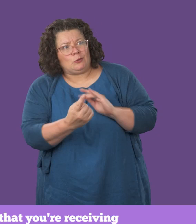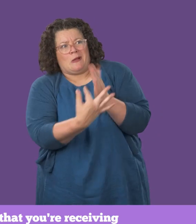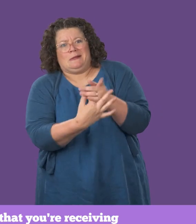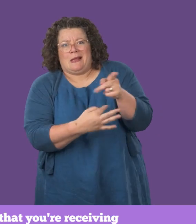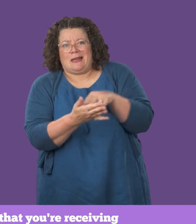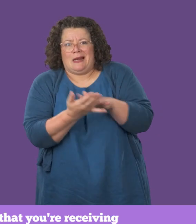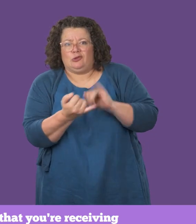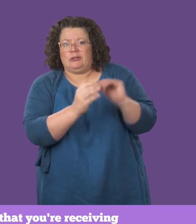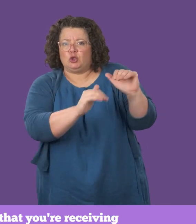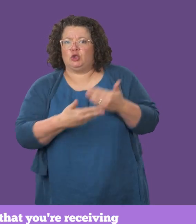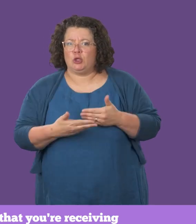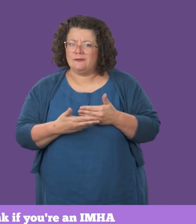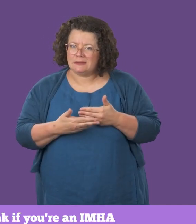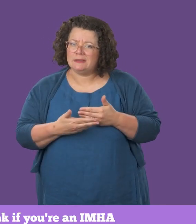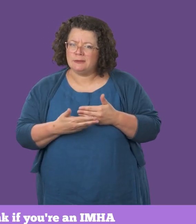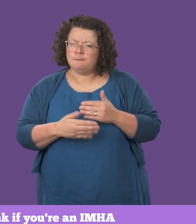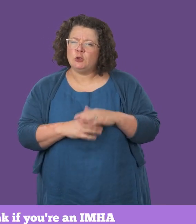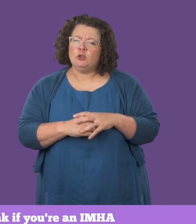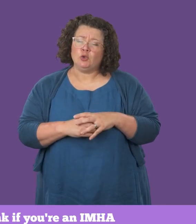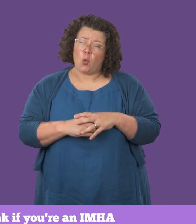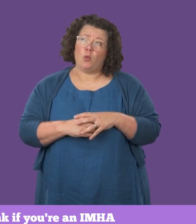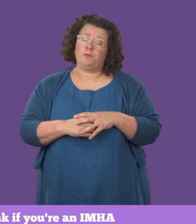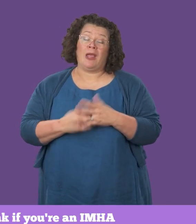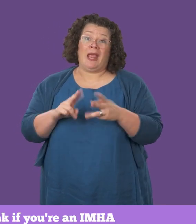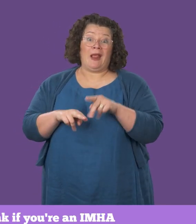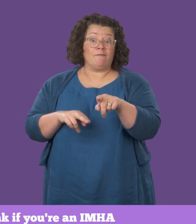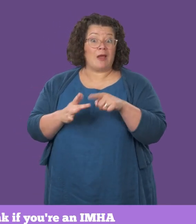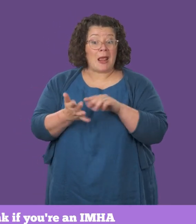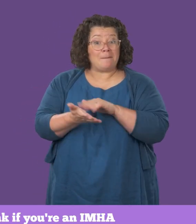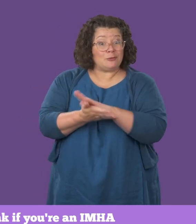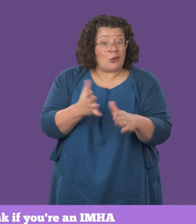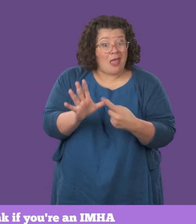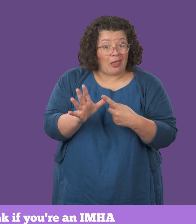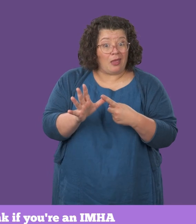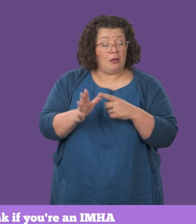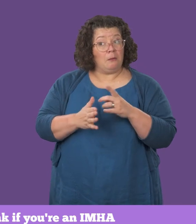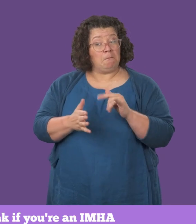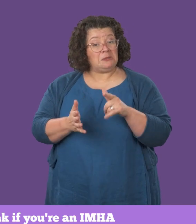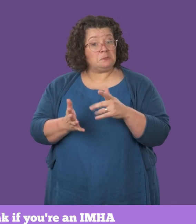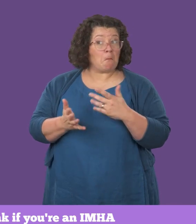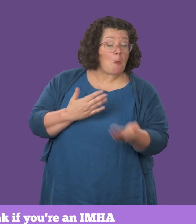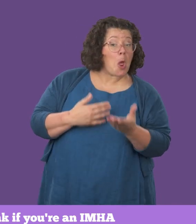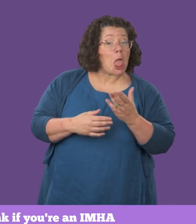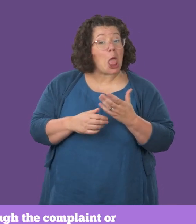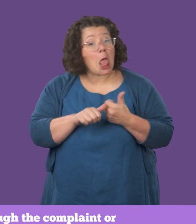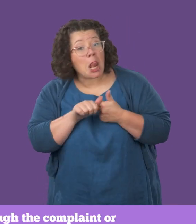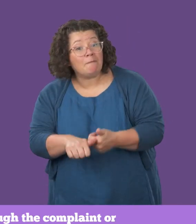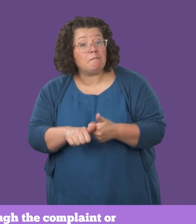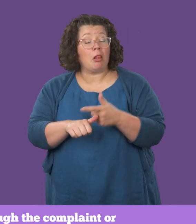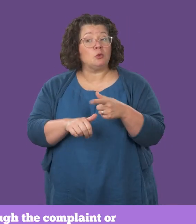access. So you may want to think, if you're an IMHA, for instance, is it more helpful for you to support the person